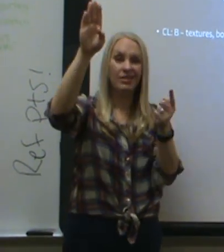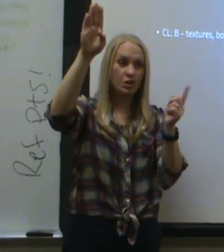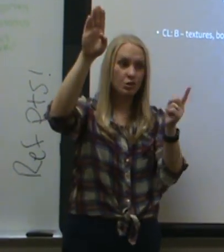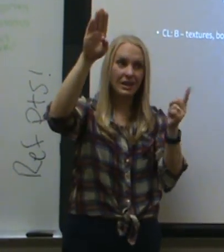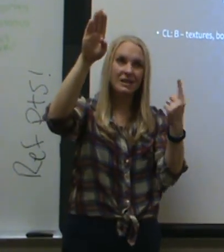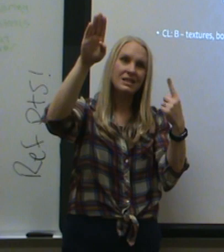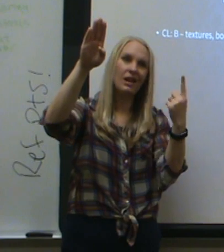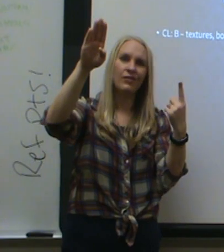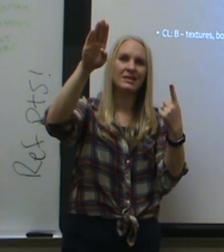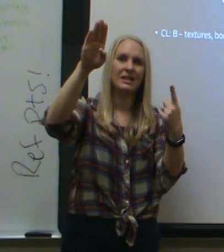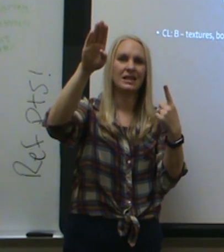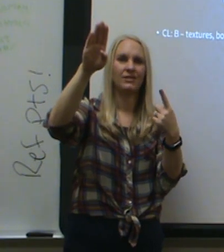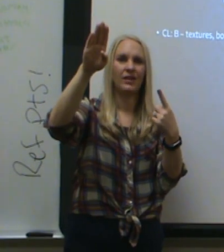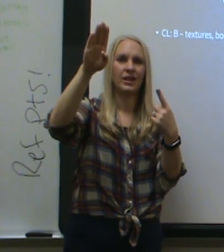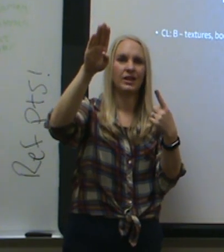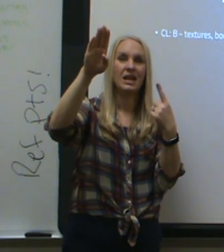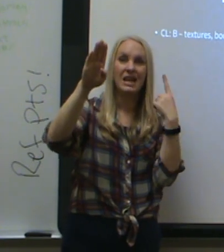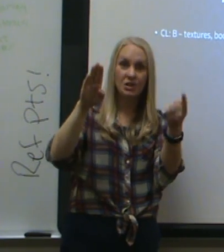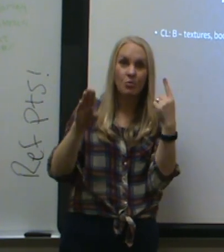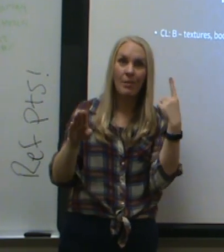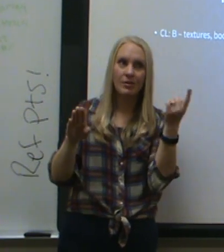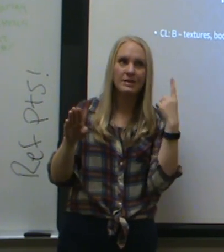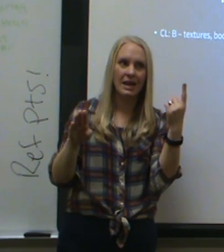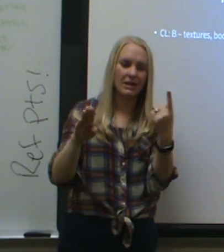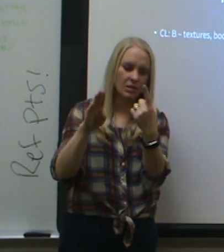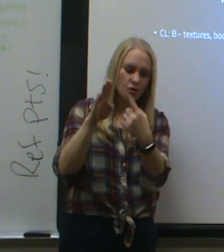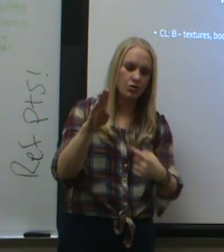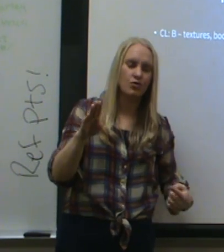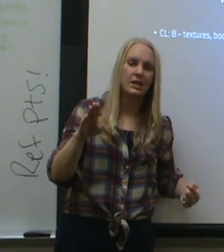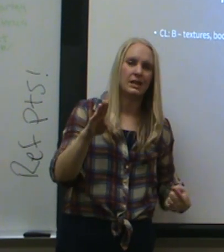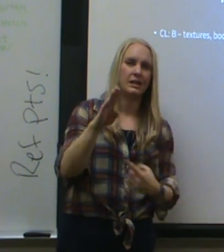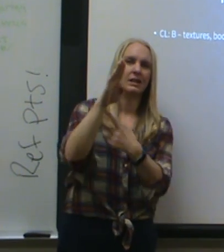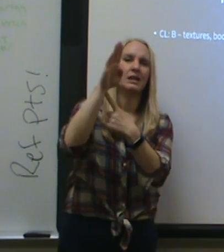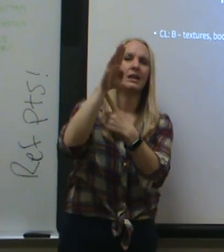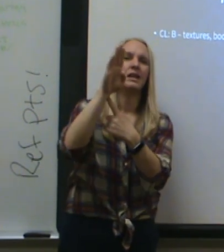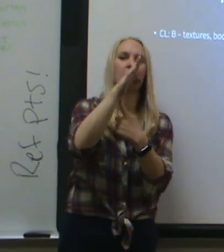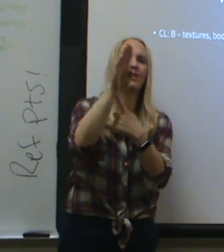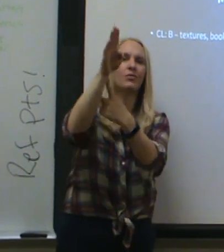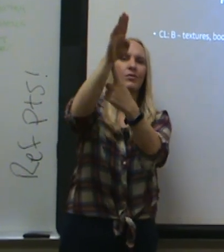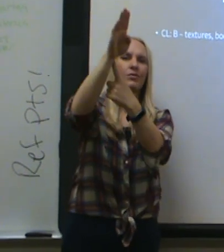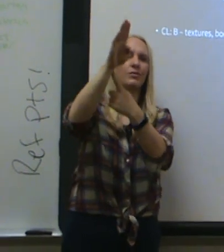The string itself is a classifier. It's representing the string.